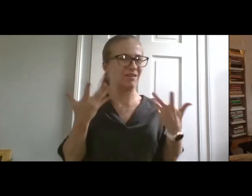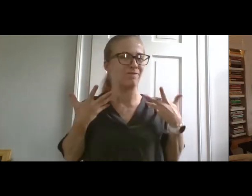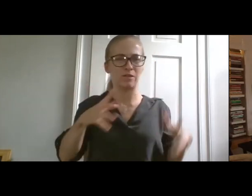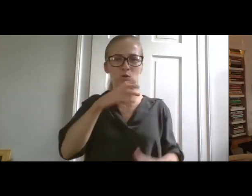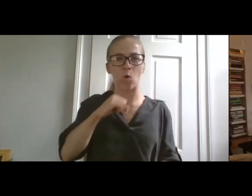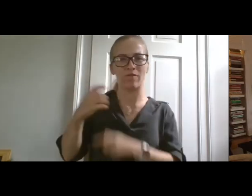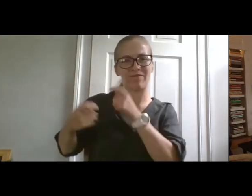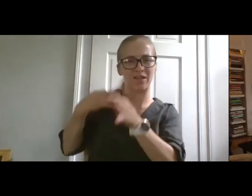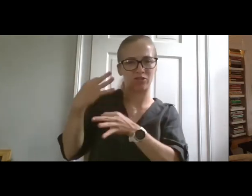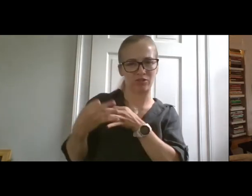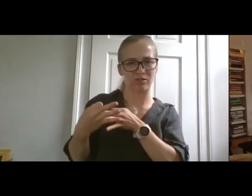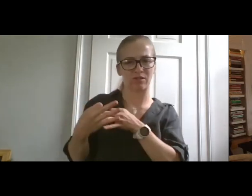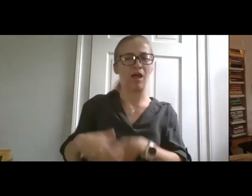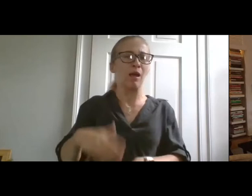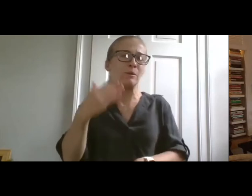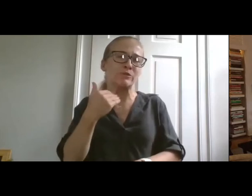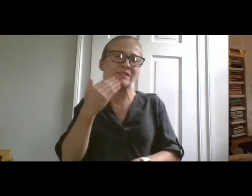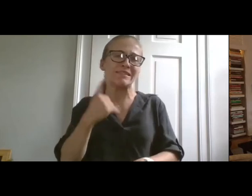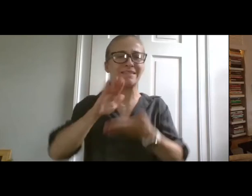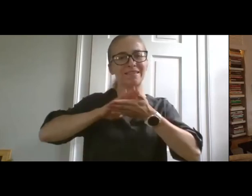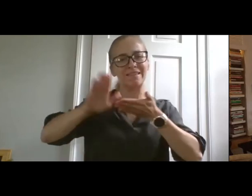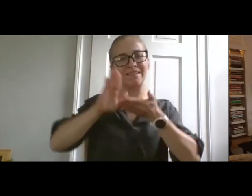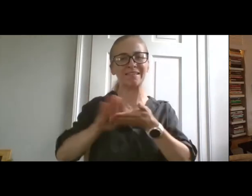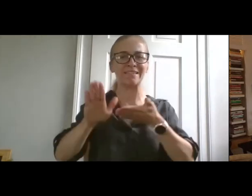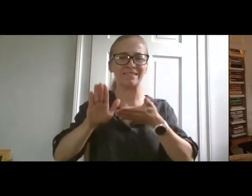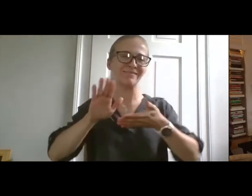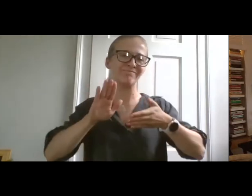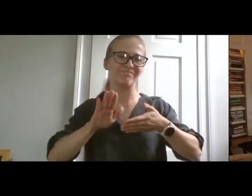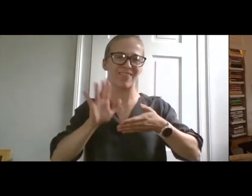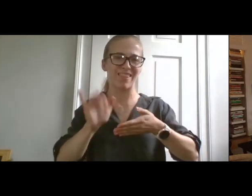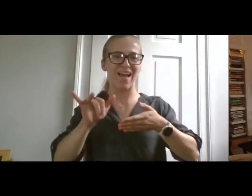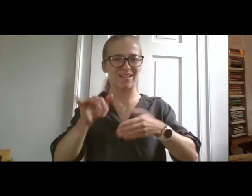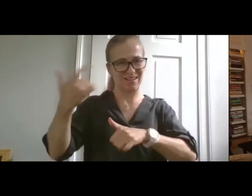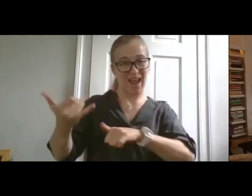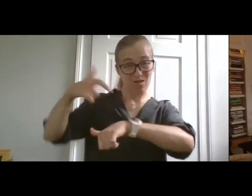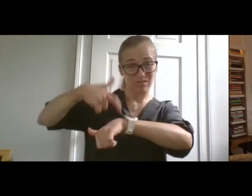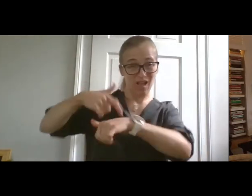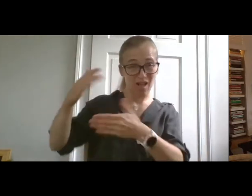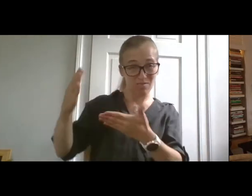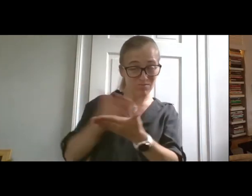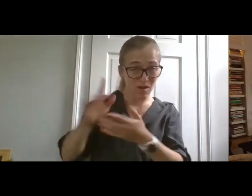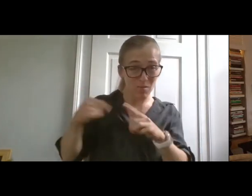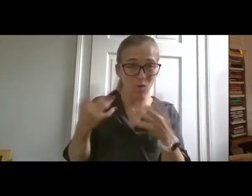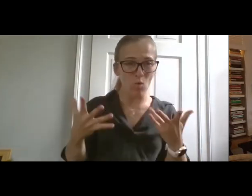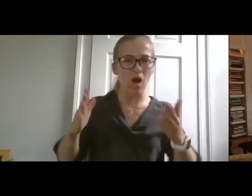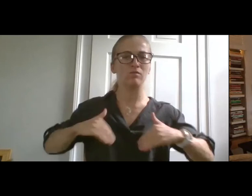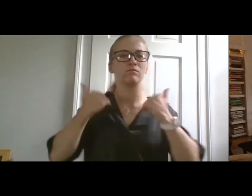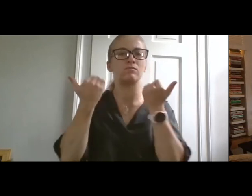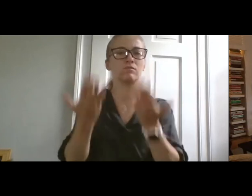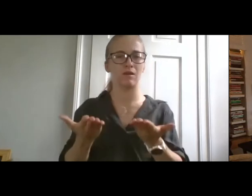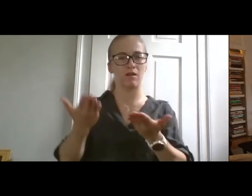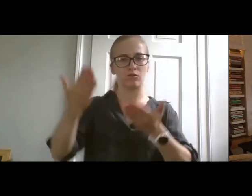old-fashioned, too pretty and clean at a time in which all the new songs are about offering oneself to darkness, to